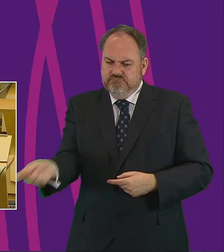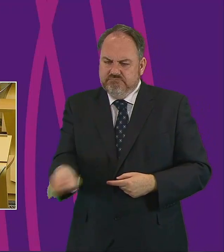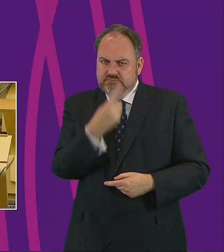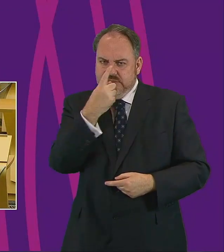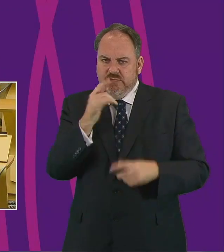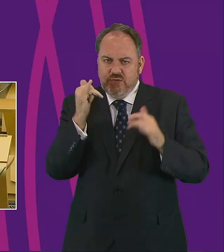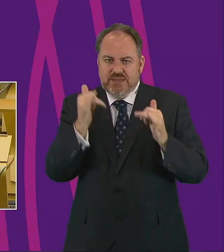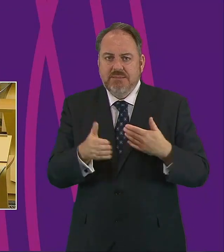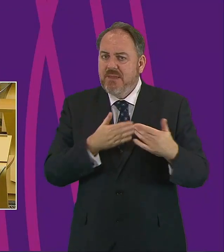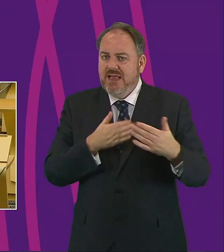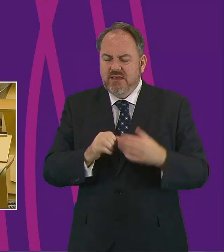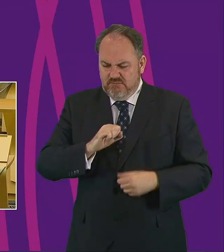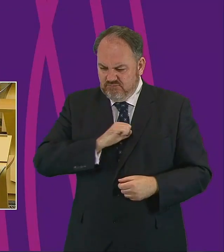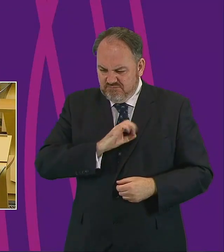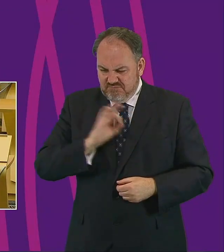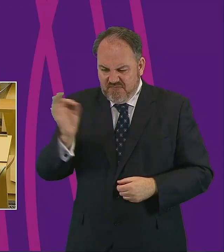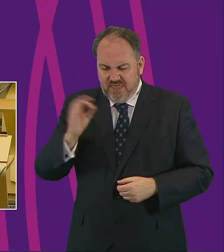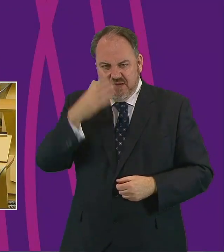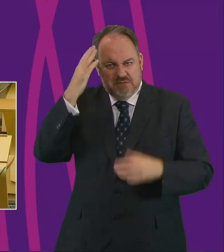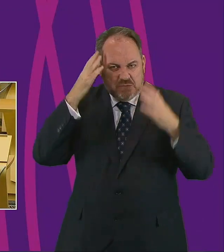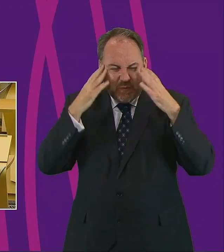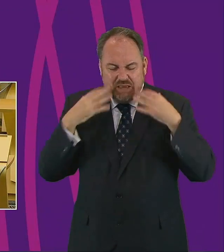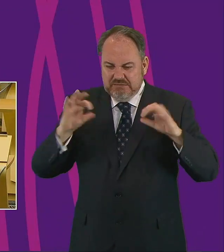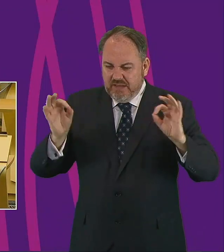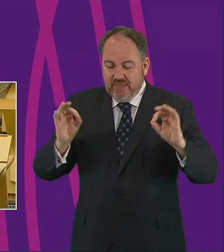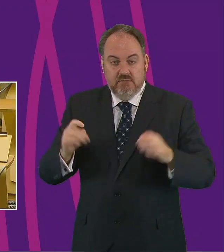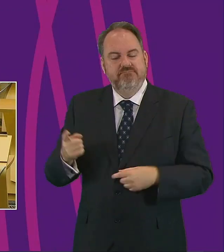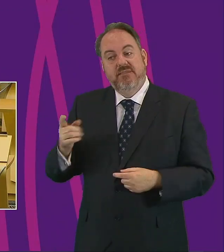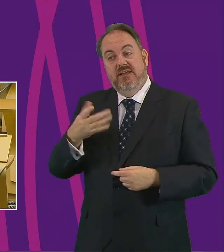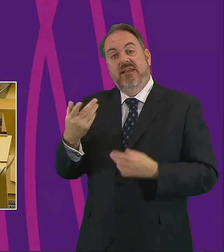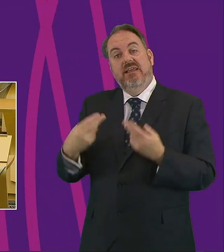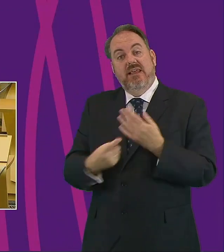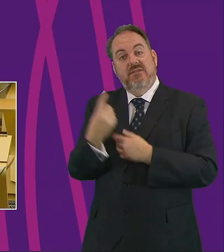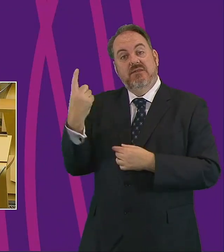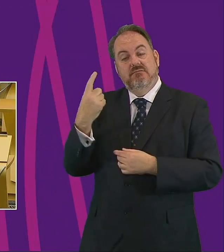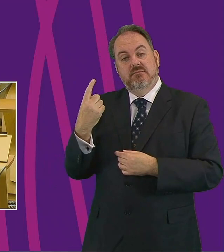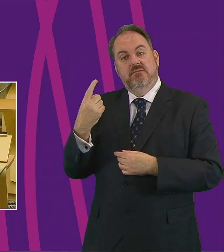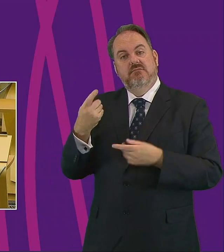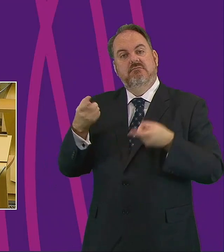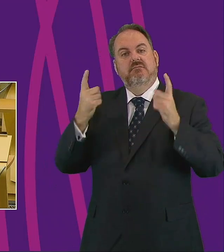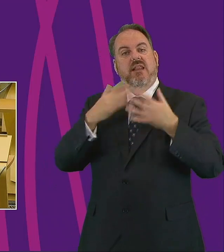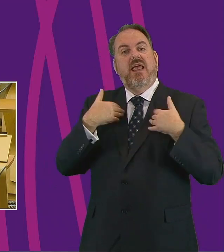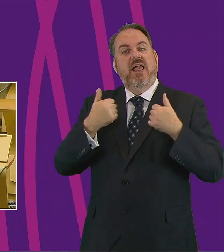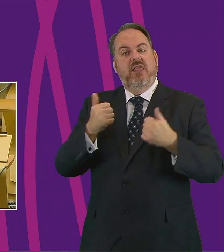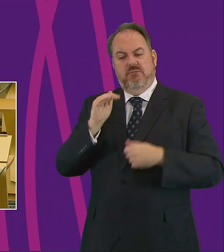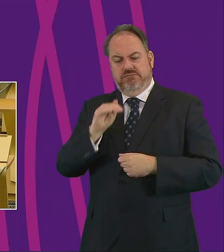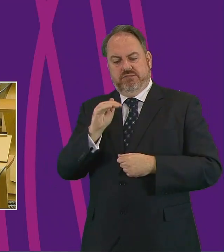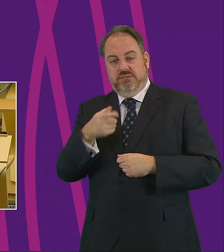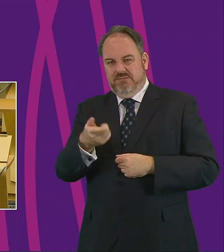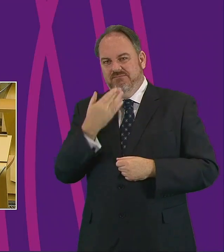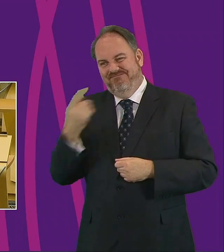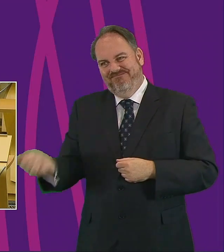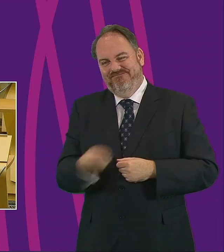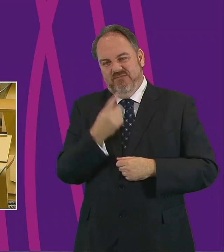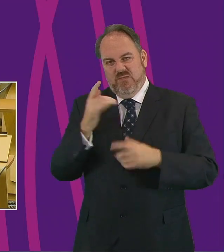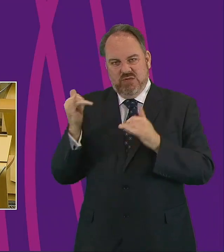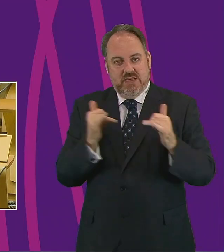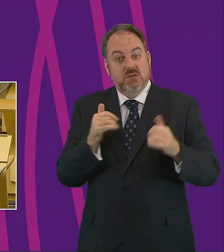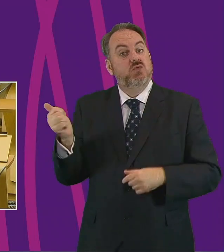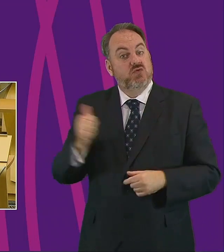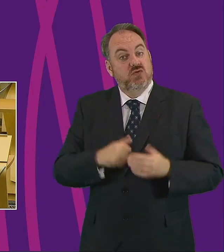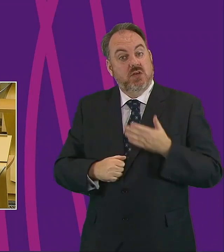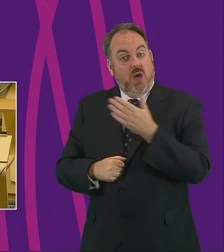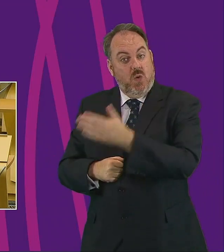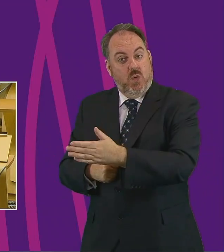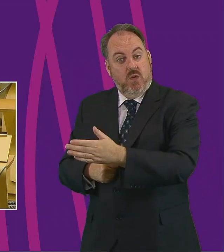test. For certain professions, there is agreed access to testing, people working in schools, for example. But apart from these